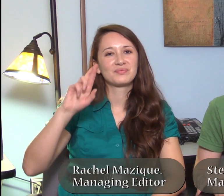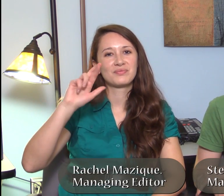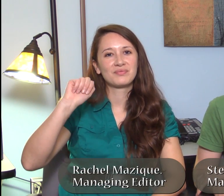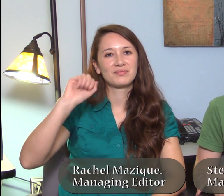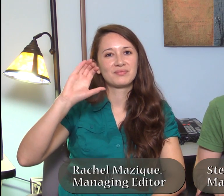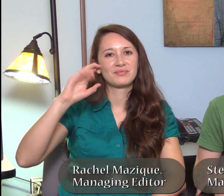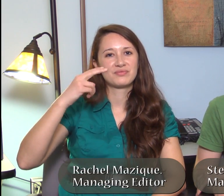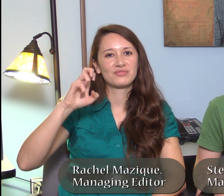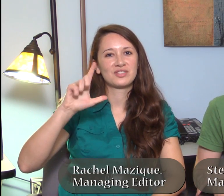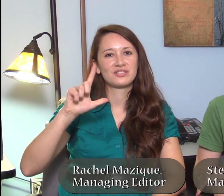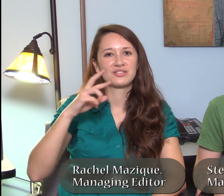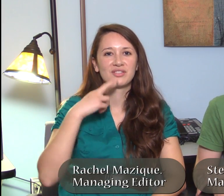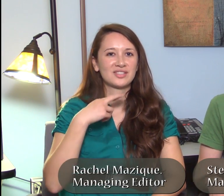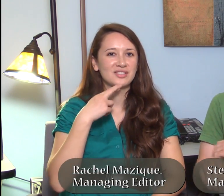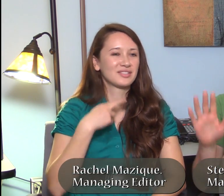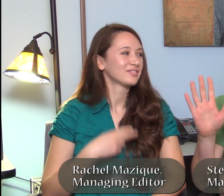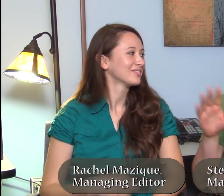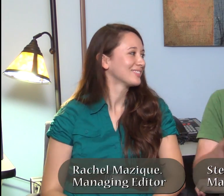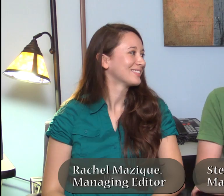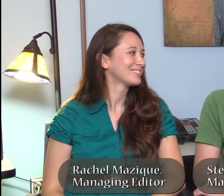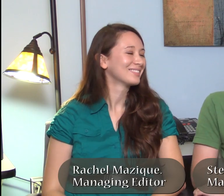Hi, I'm Rachel. And I'm Stephen.